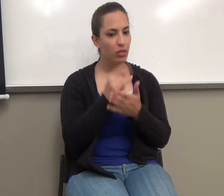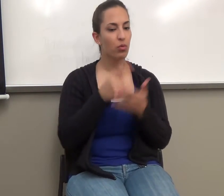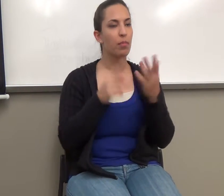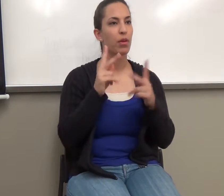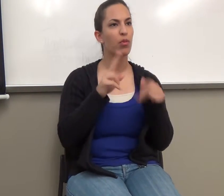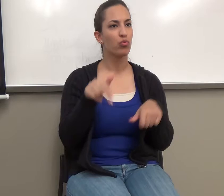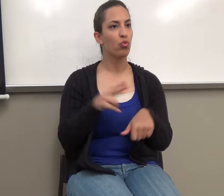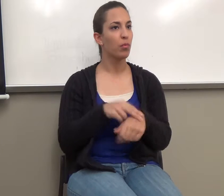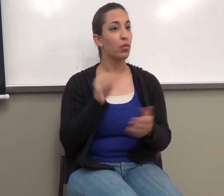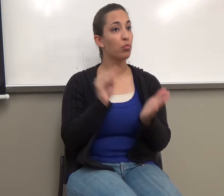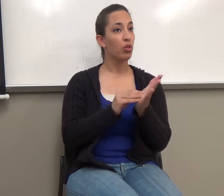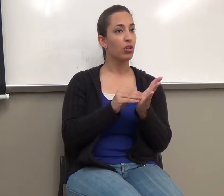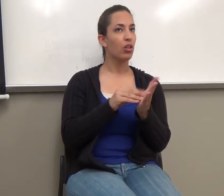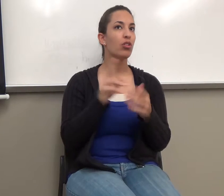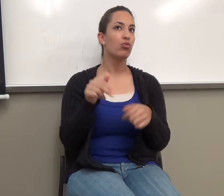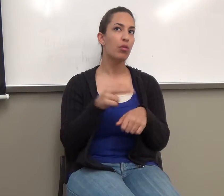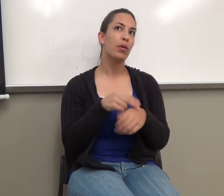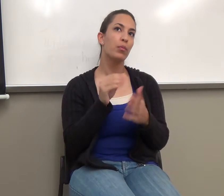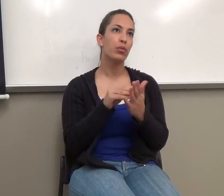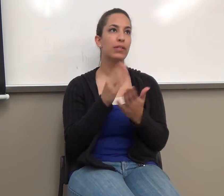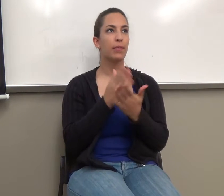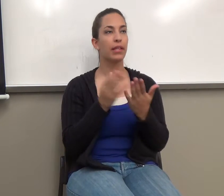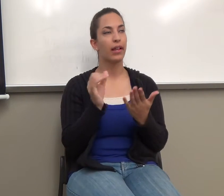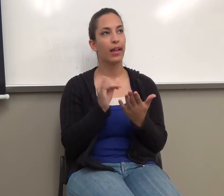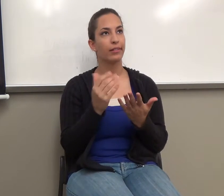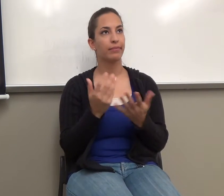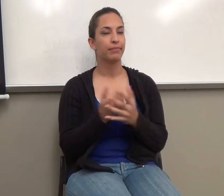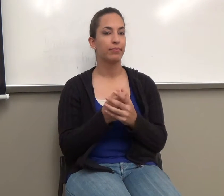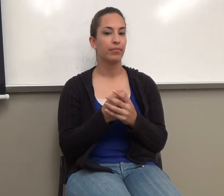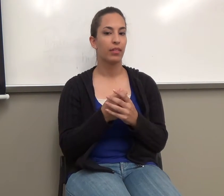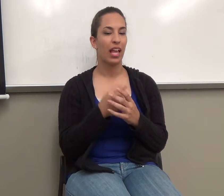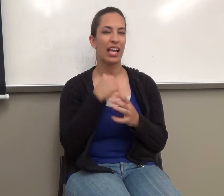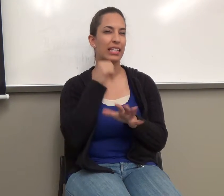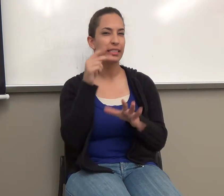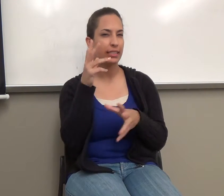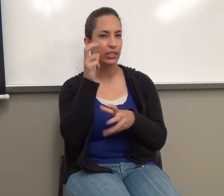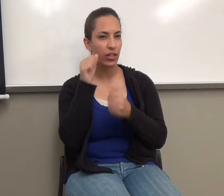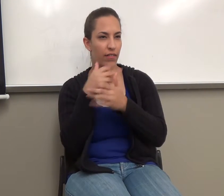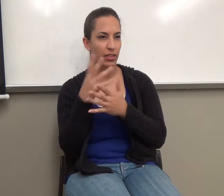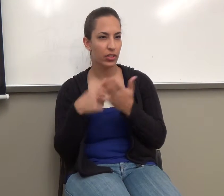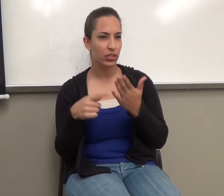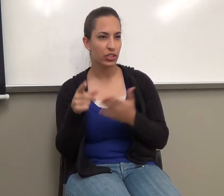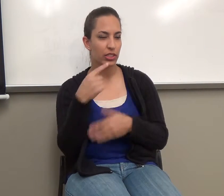put something like, and I didn't hear everything she said, but dedication,